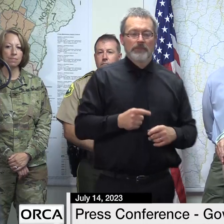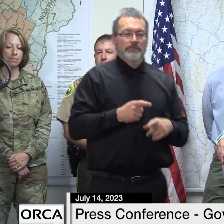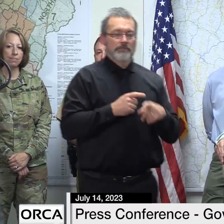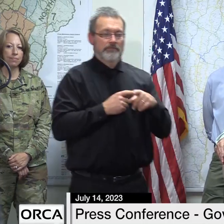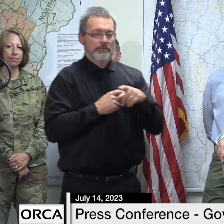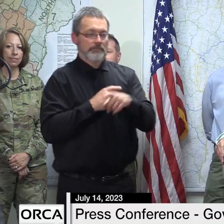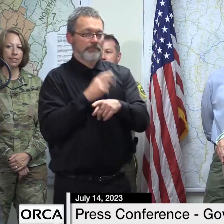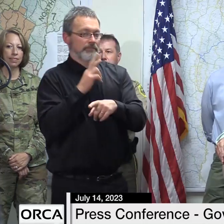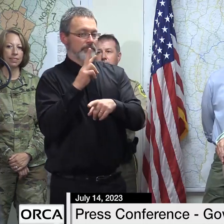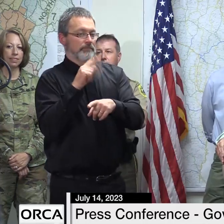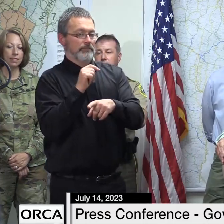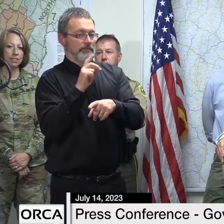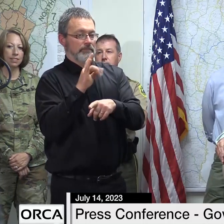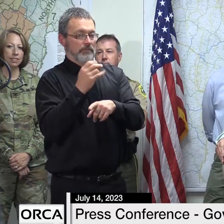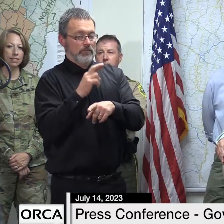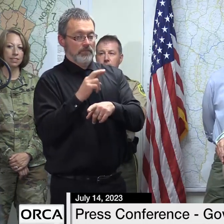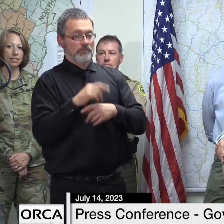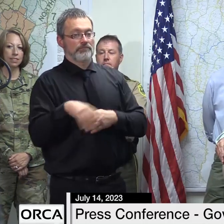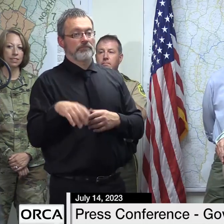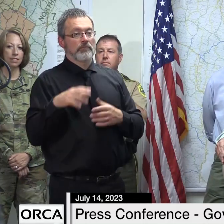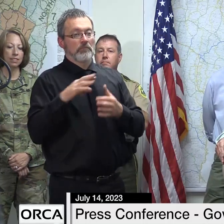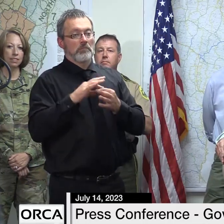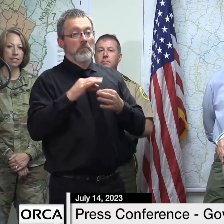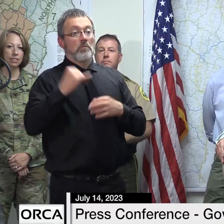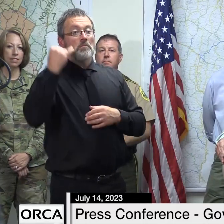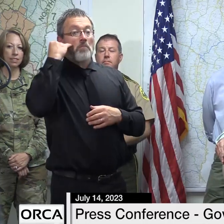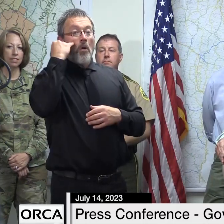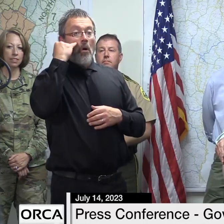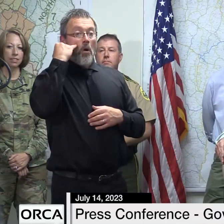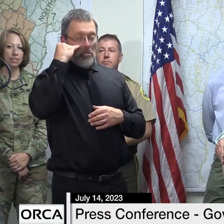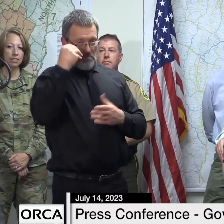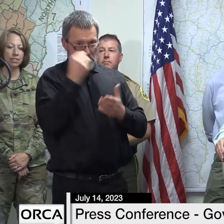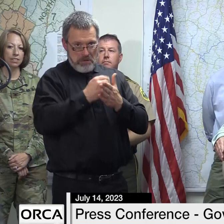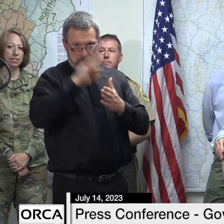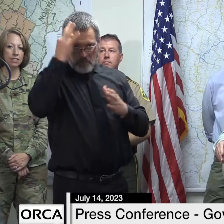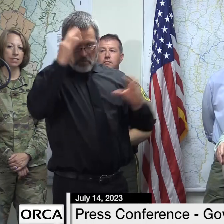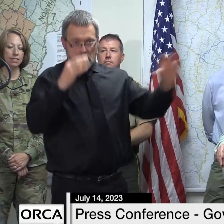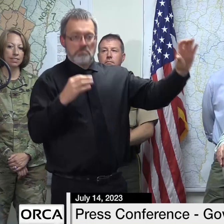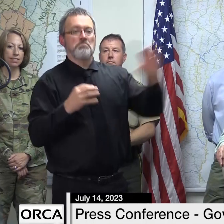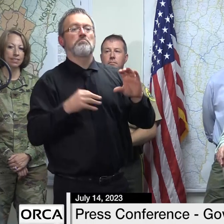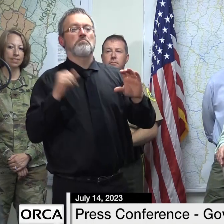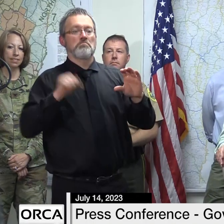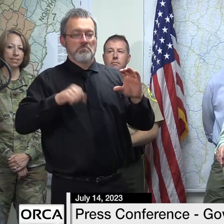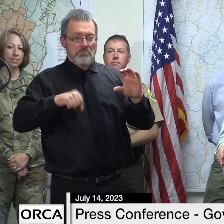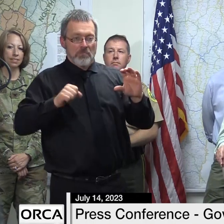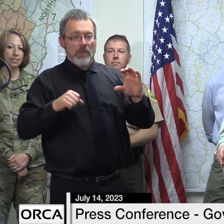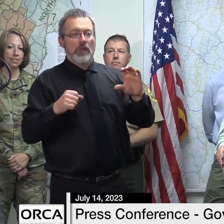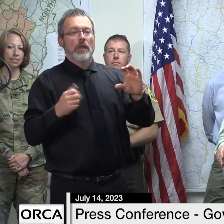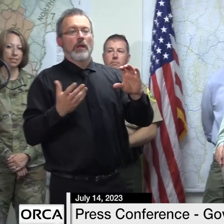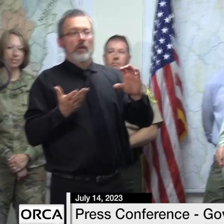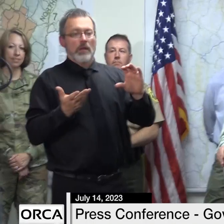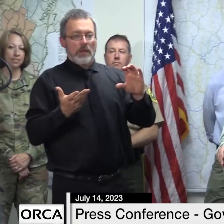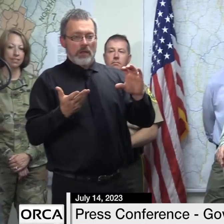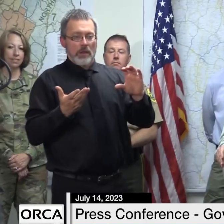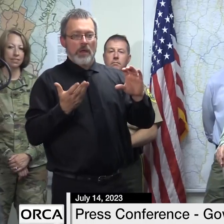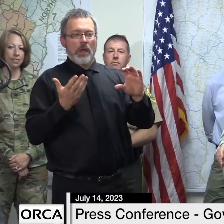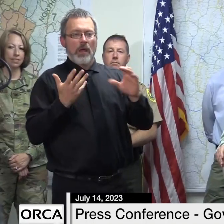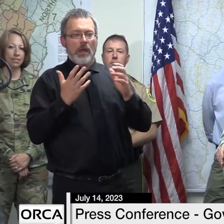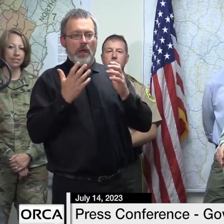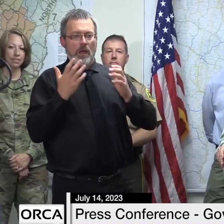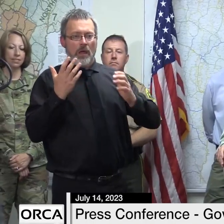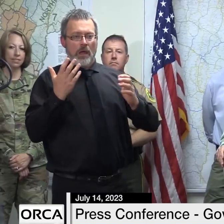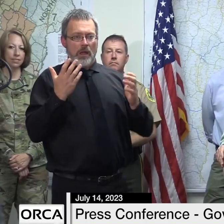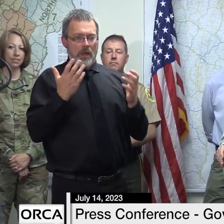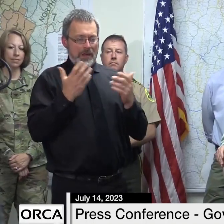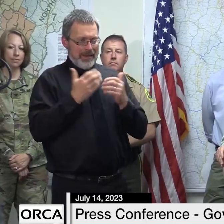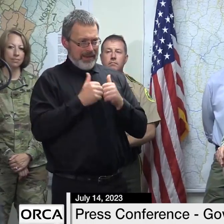If the feds are able to provide relief, I'm wondering, is there a difference in how non-food producers can